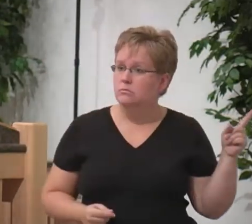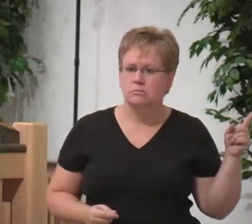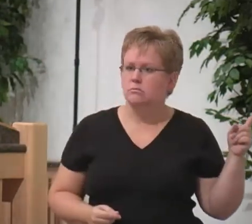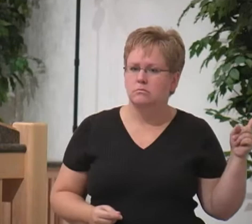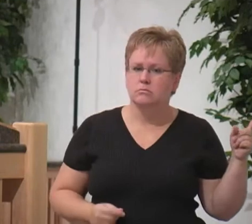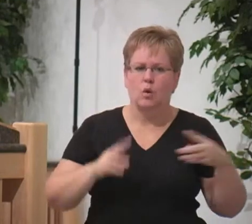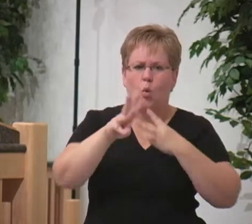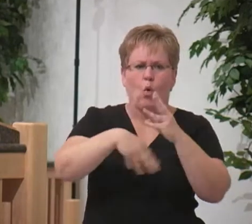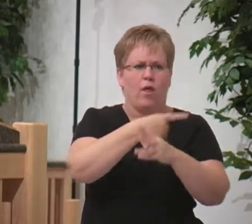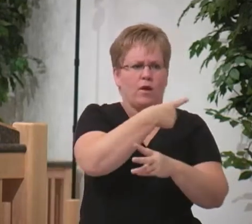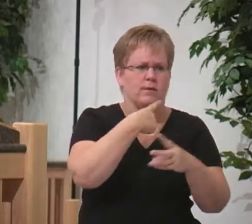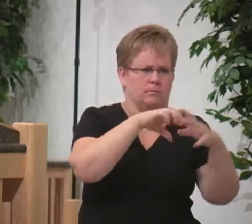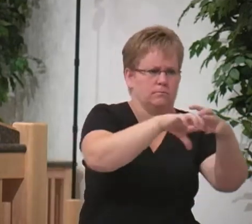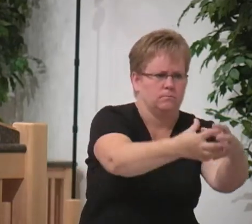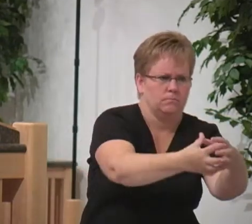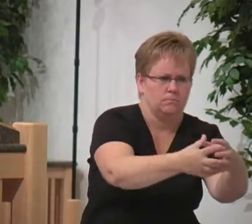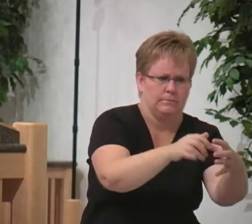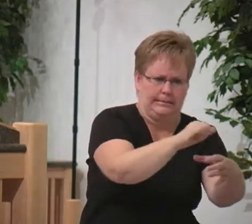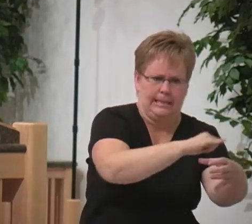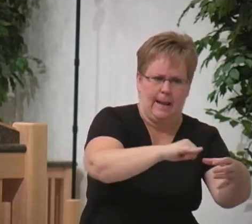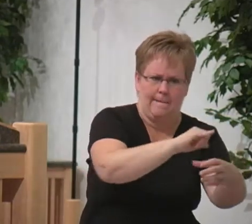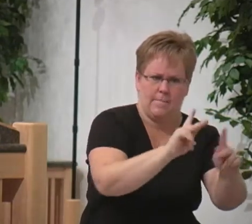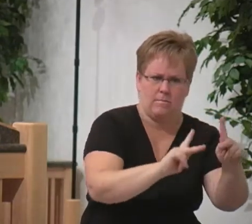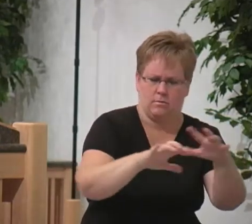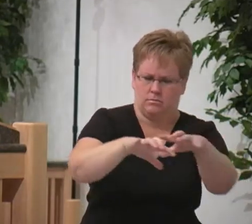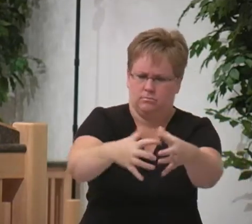and group up according to people who are most like